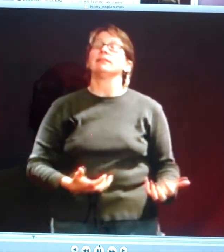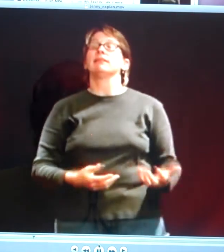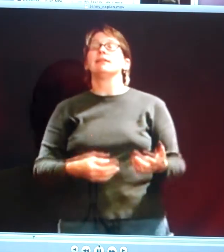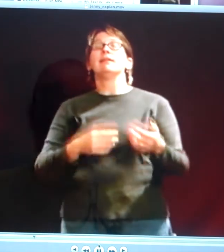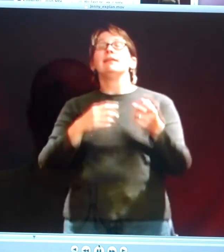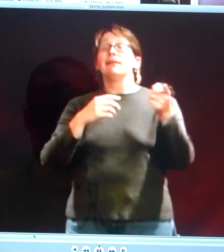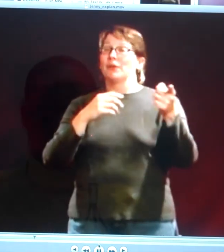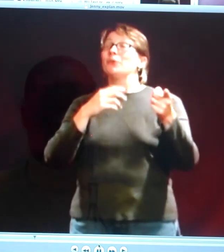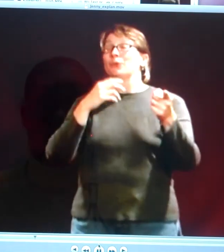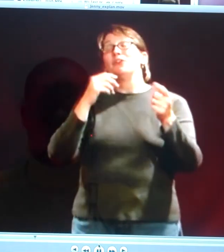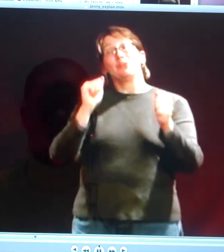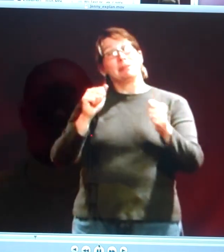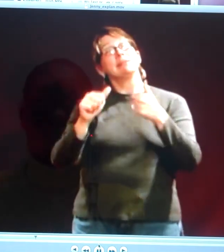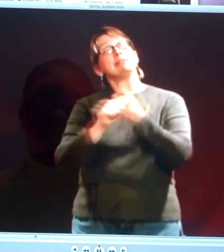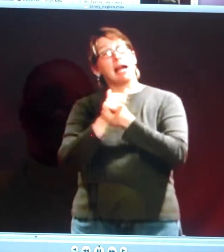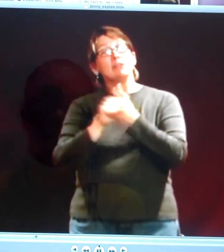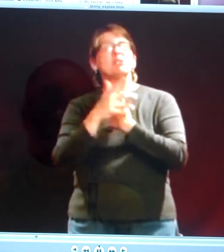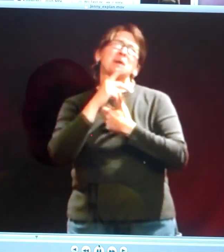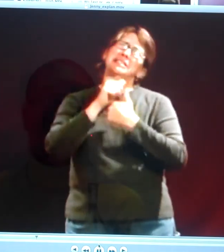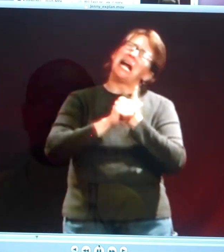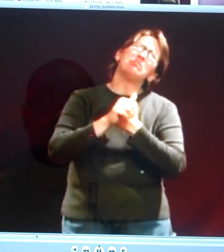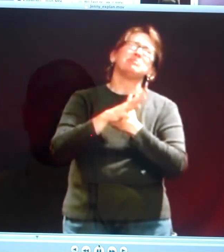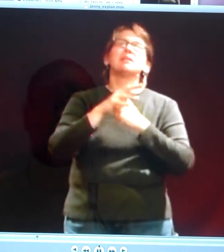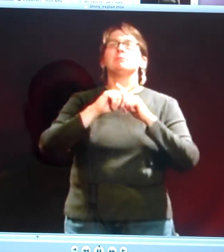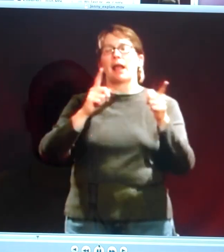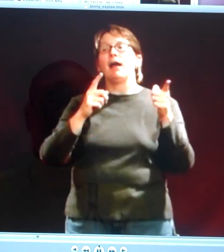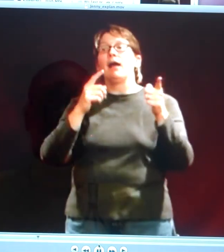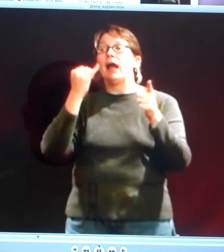But it's extremely heavy.